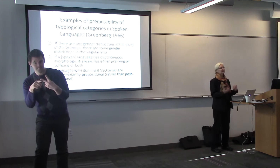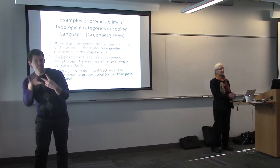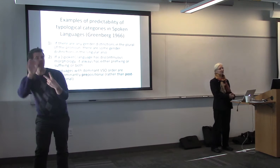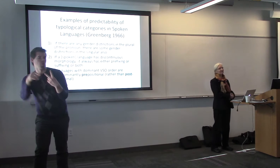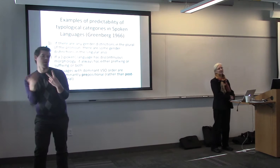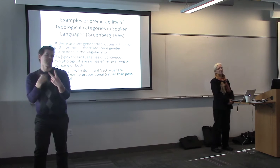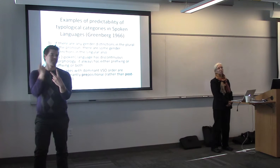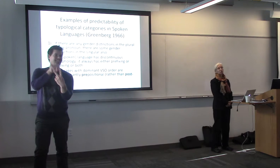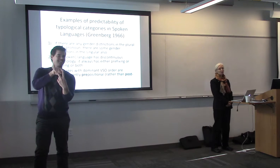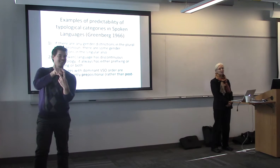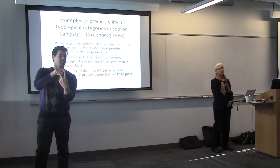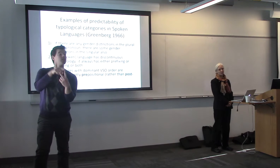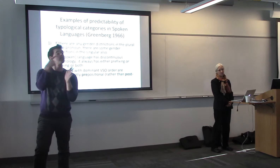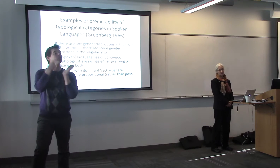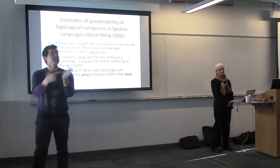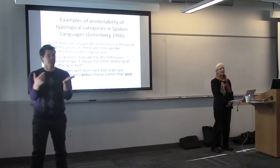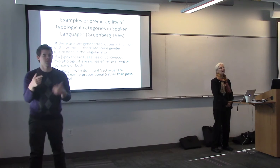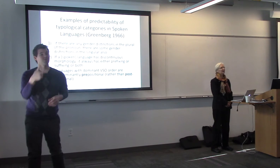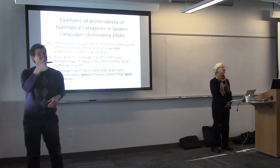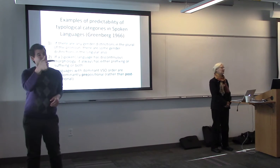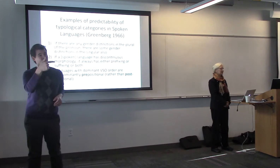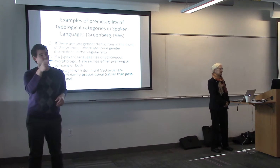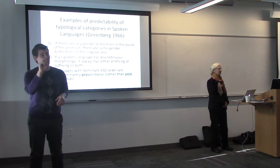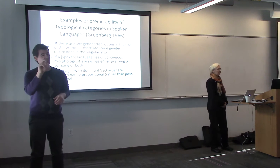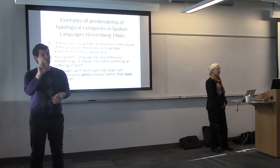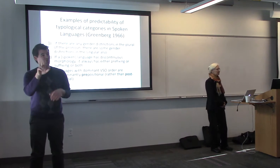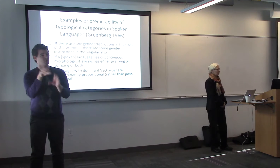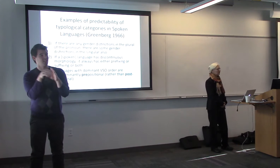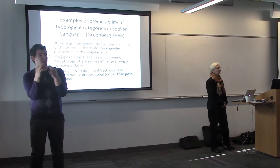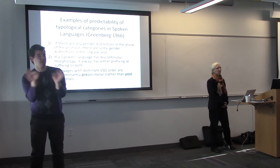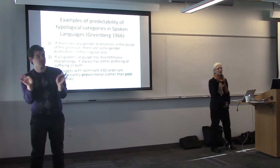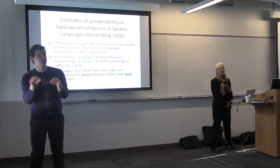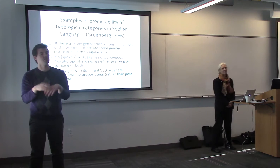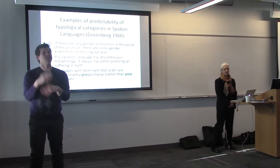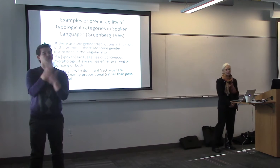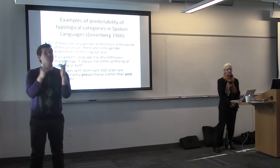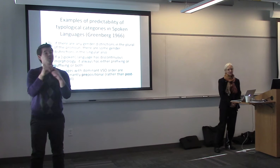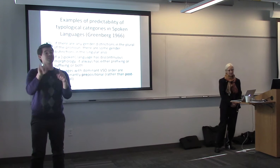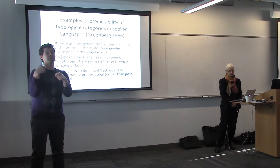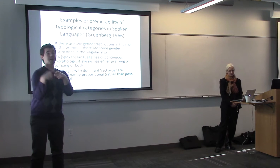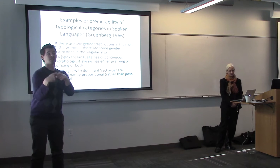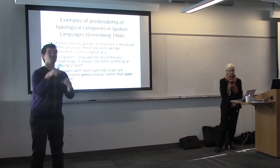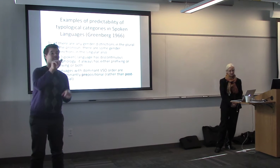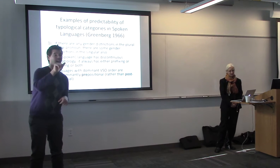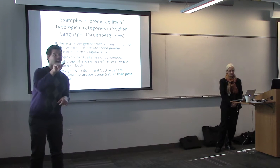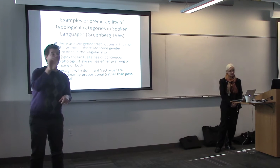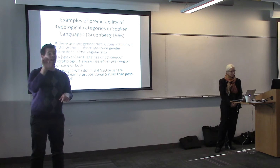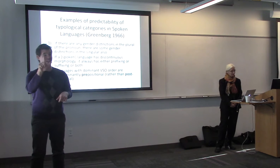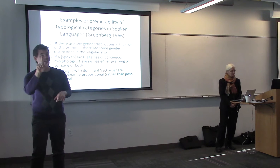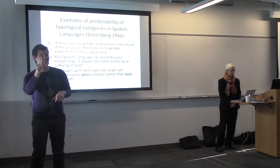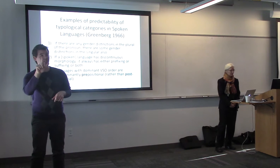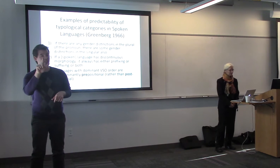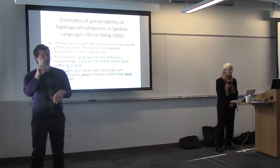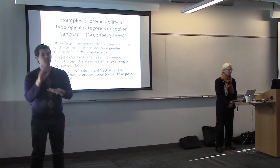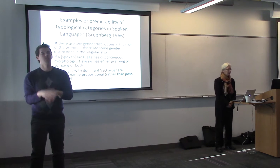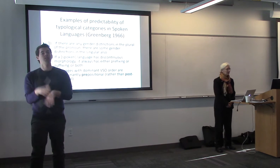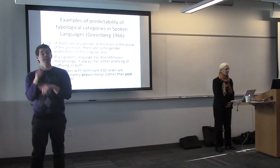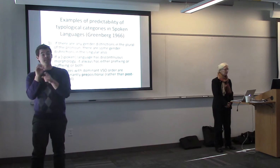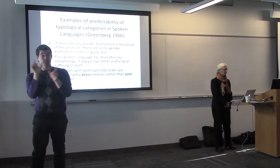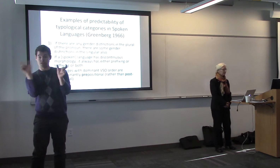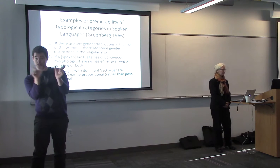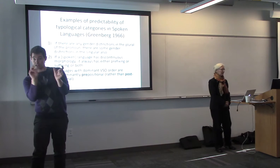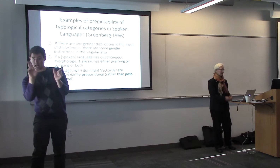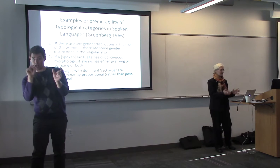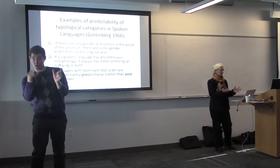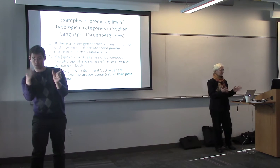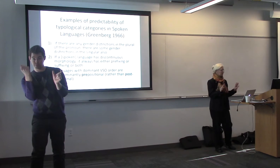gender distinctions in plural forms, then it means that it also will have gender distinctions in singular forms.